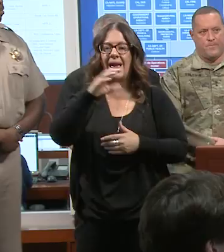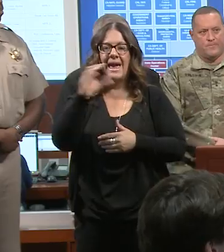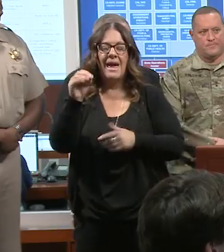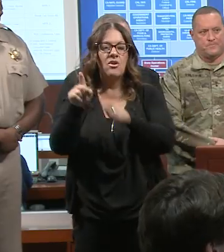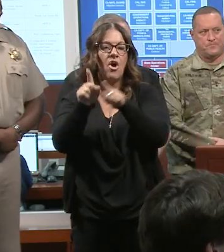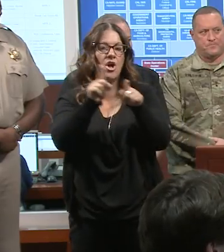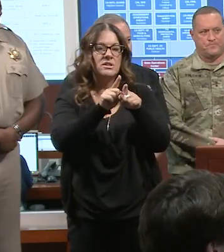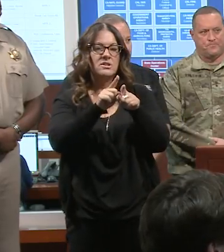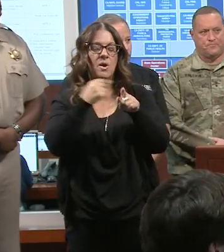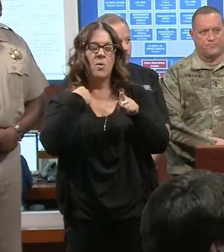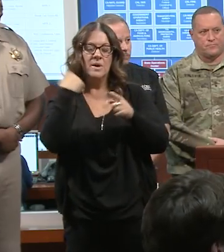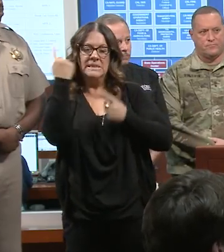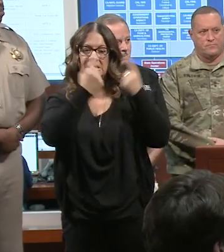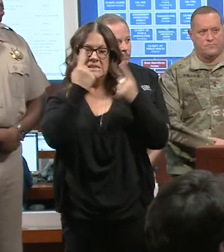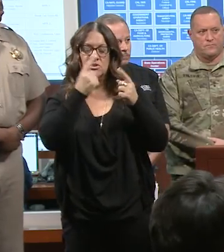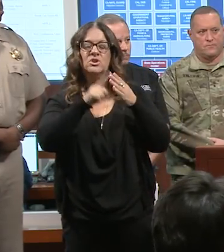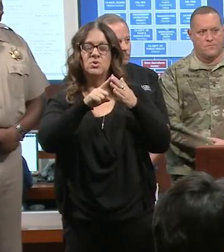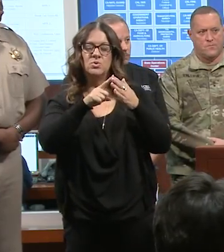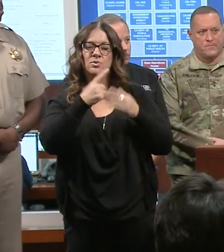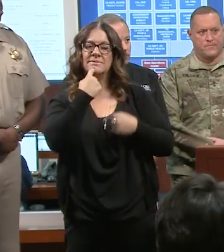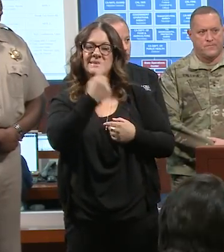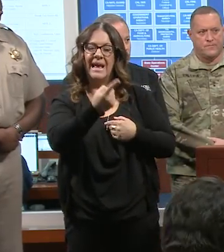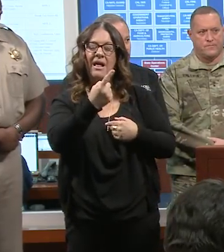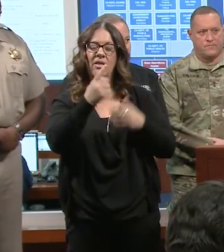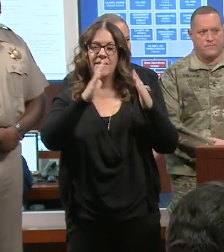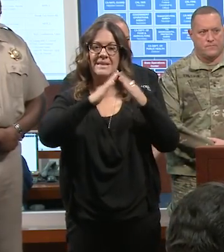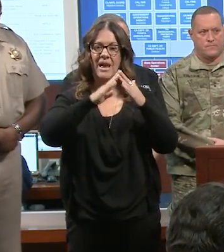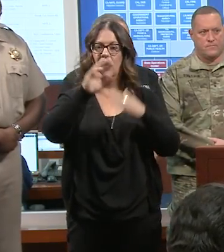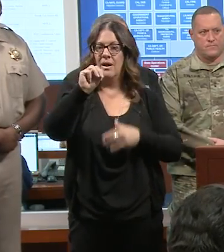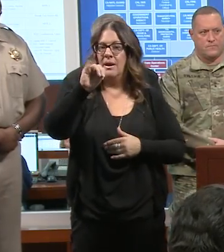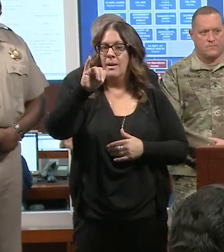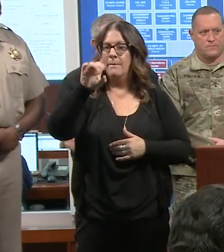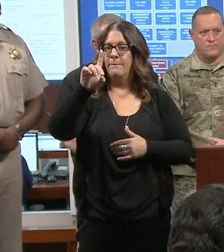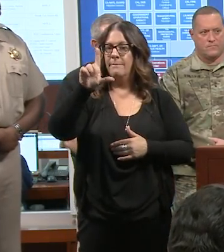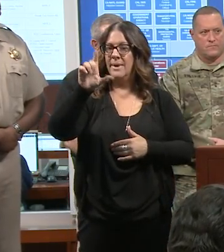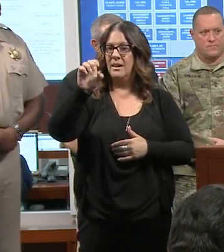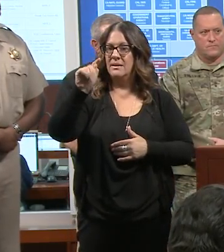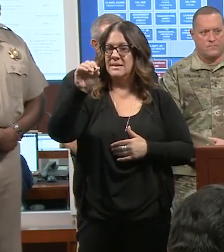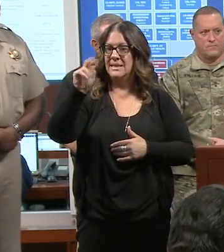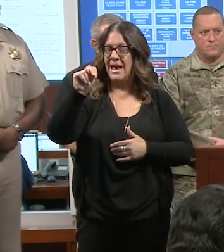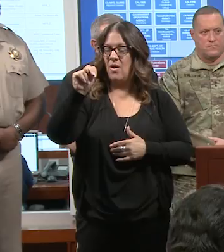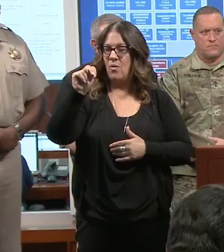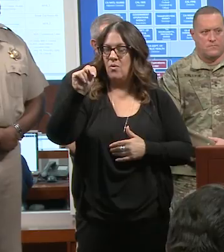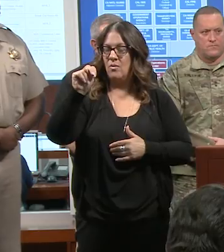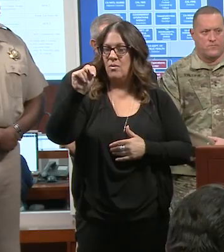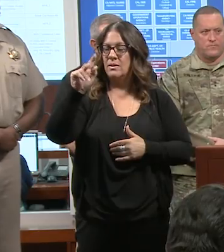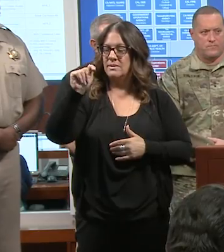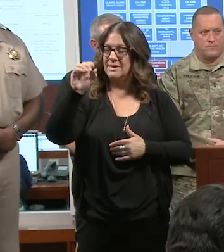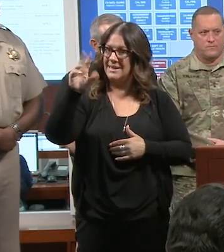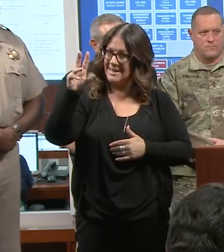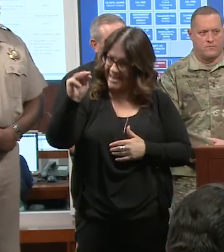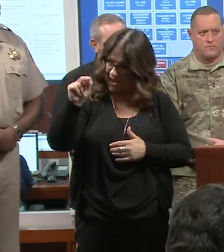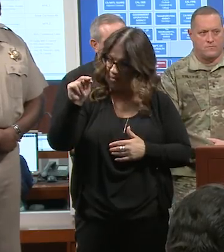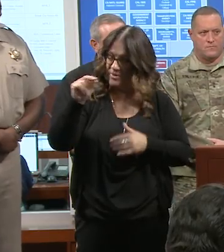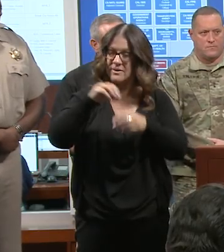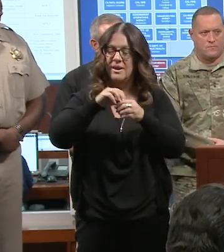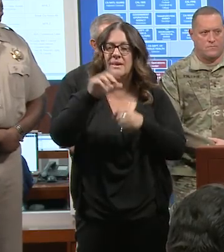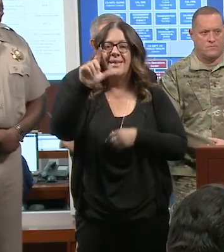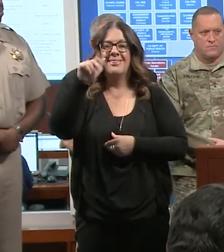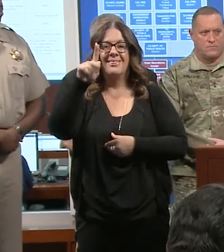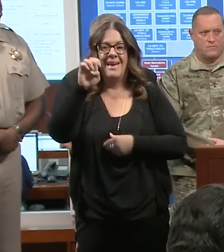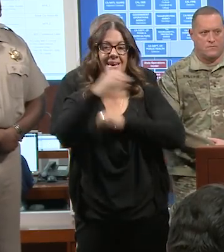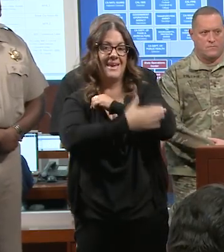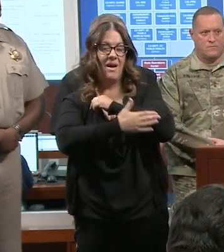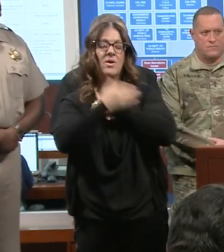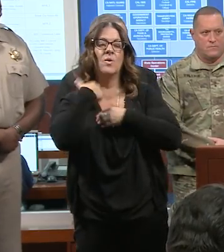evacuation advisory for the town of Middletown in Lake County to the north. We're concerned and